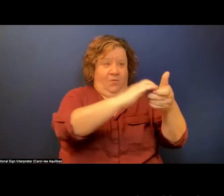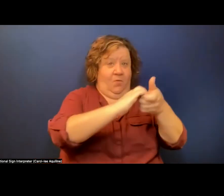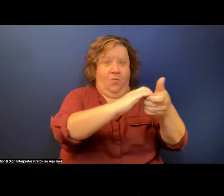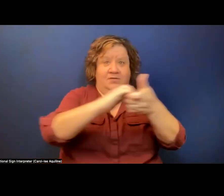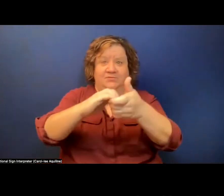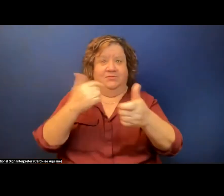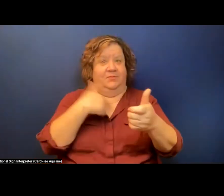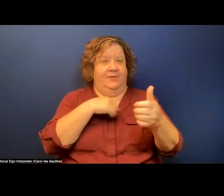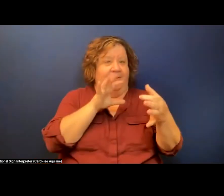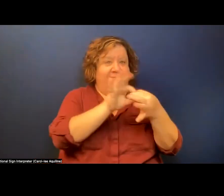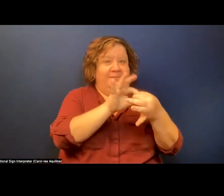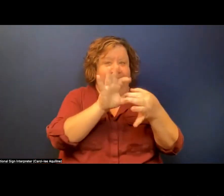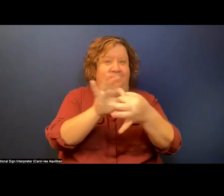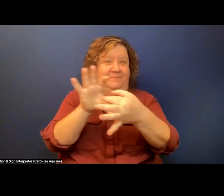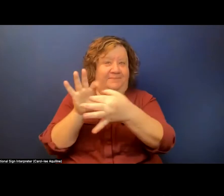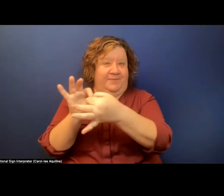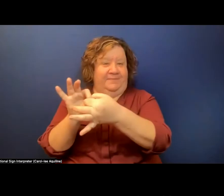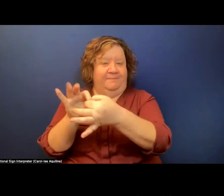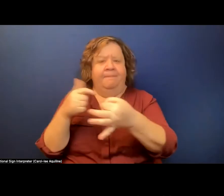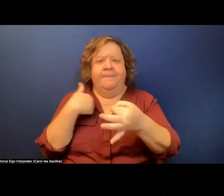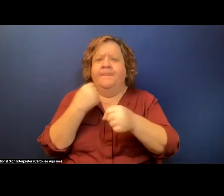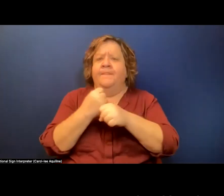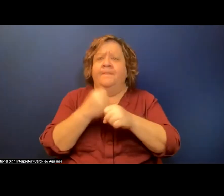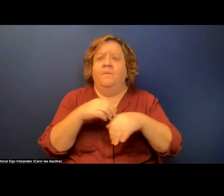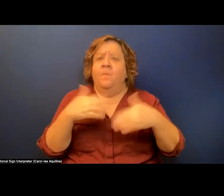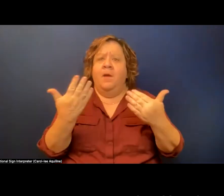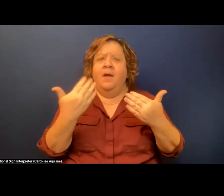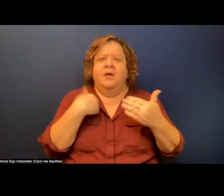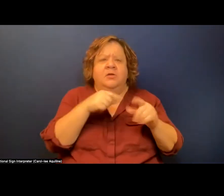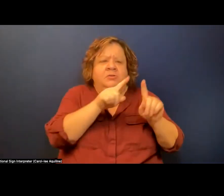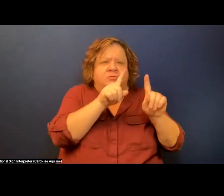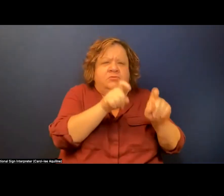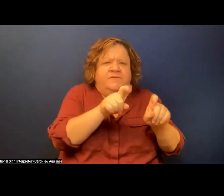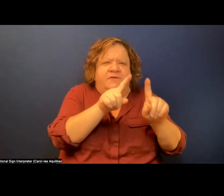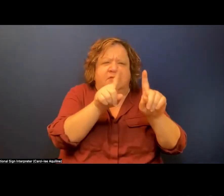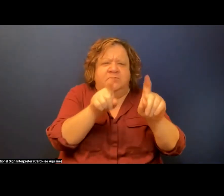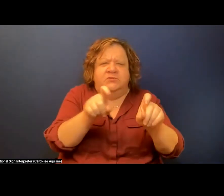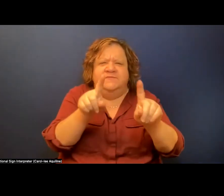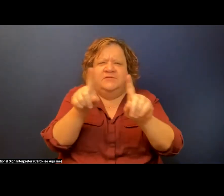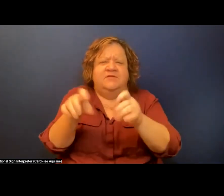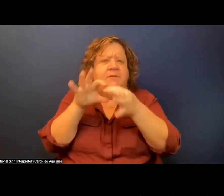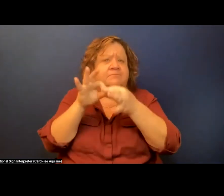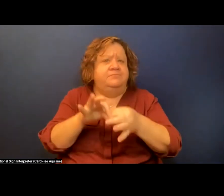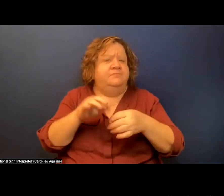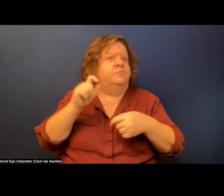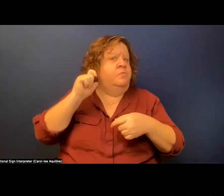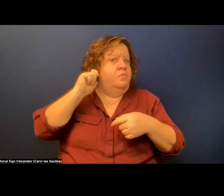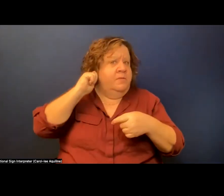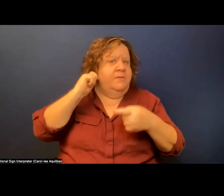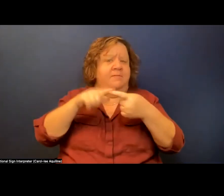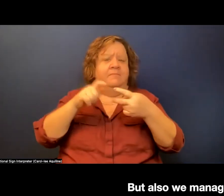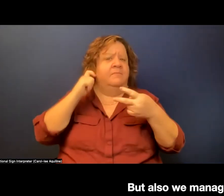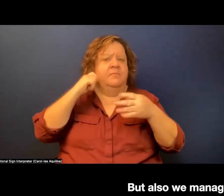assessment on challenges that girls and women with disability are facing in navigating